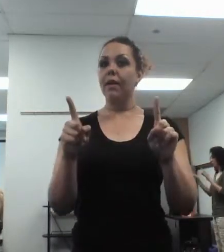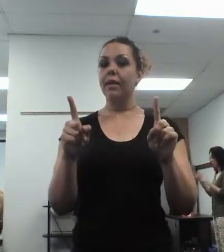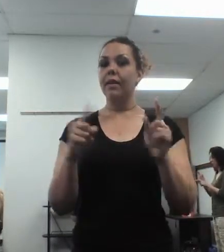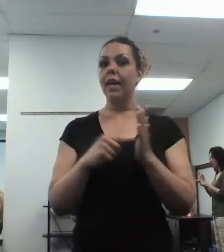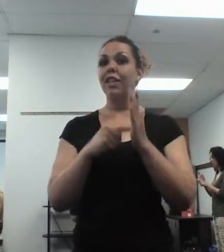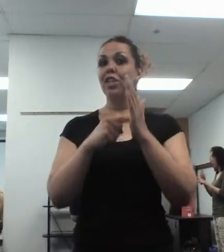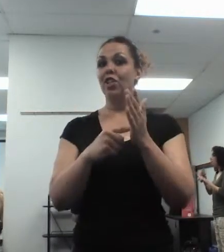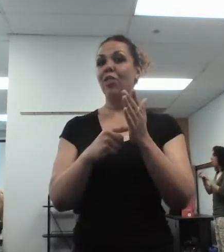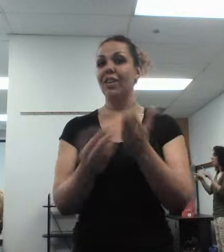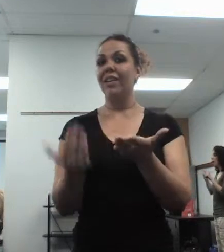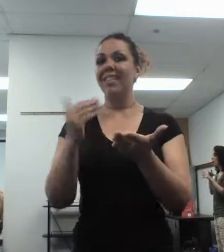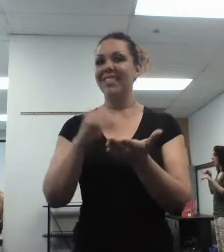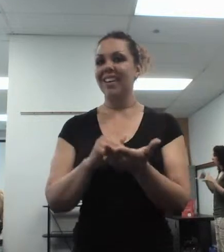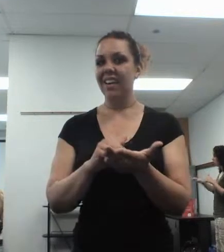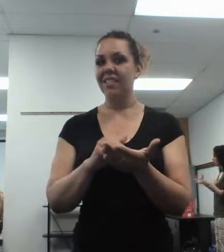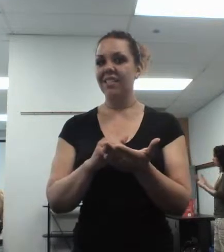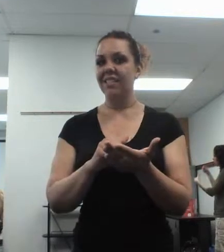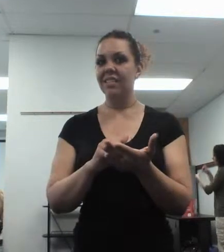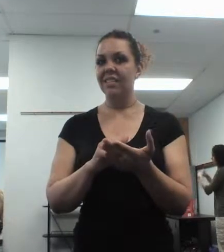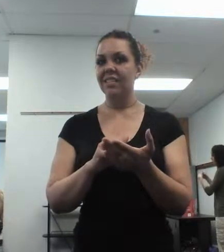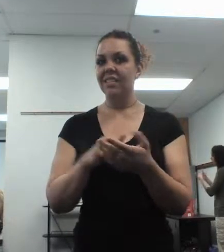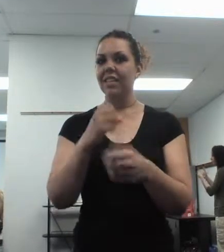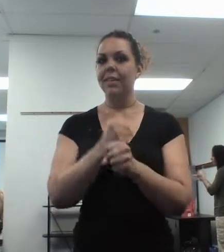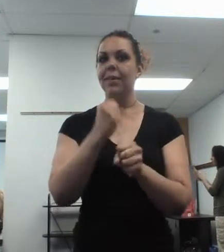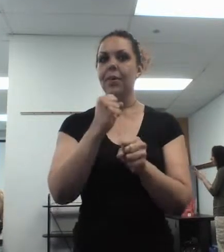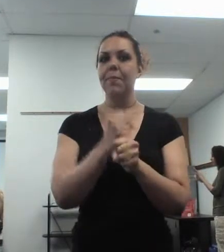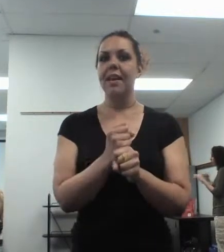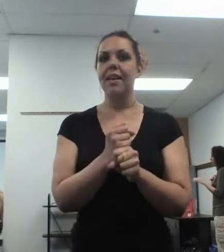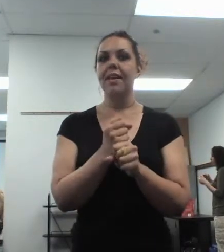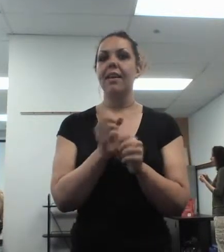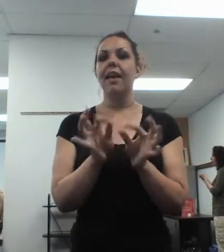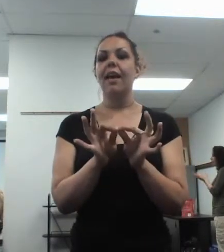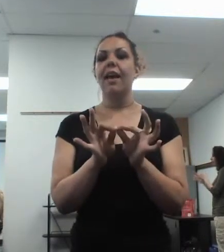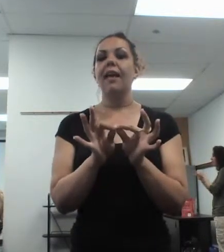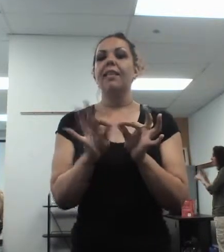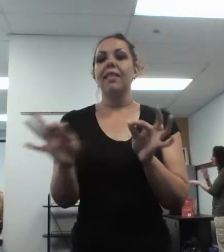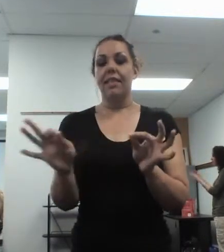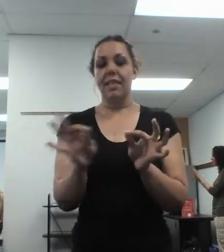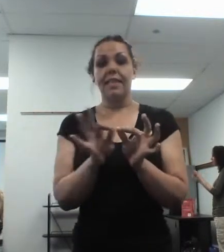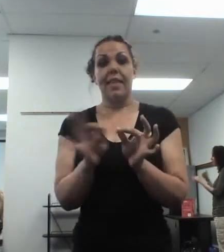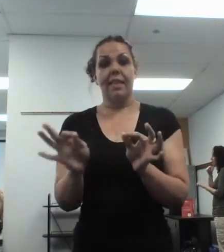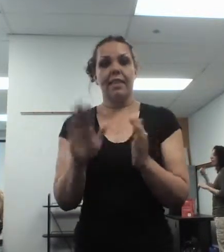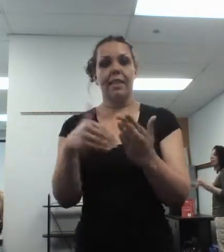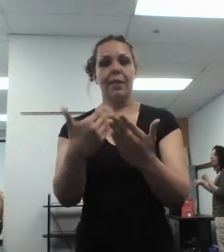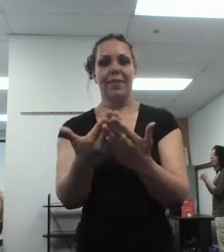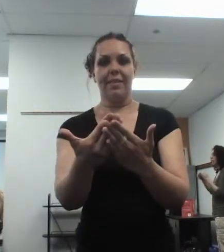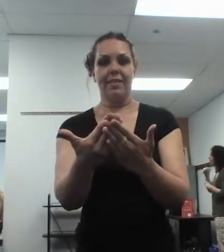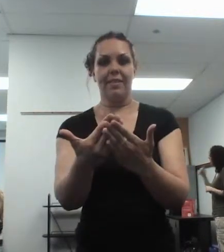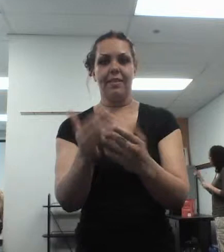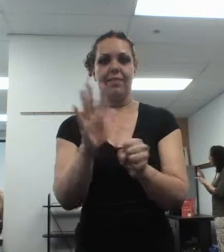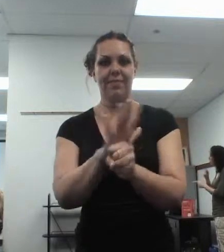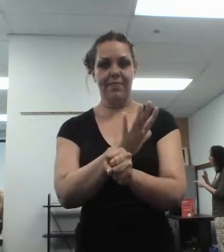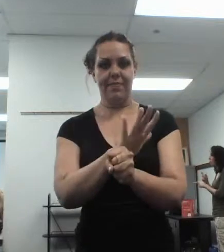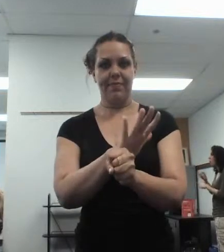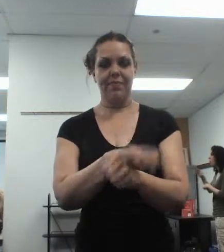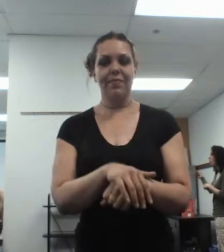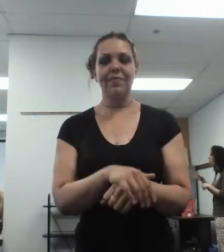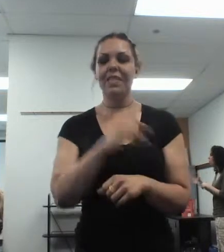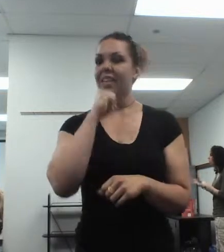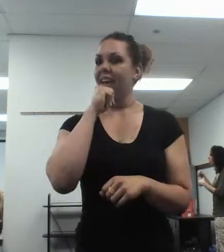next comment complete. I didn't add anything inappropriately. I didn't add any meaning that was incorrect.